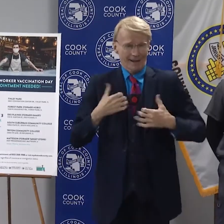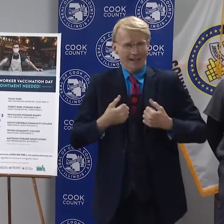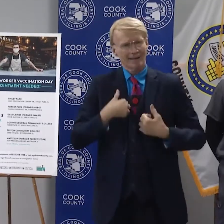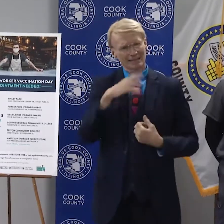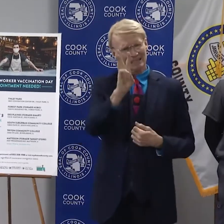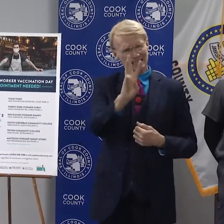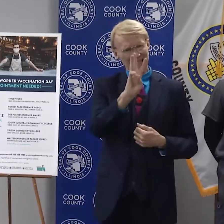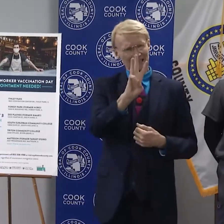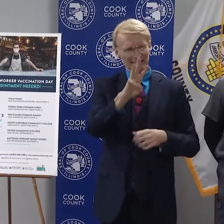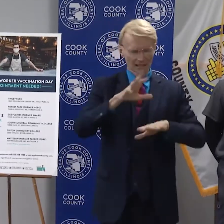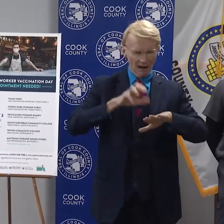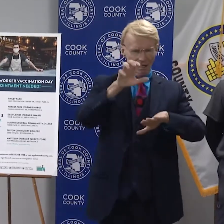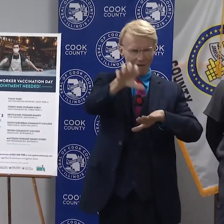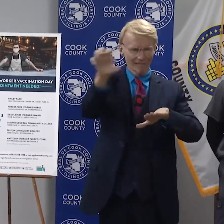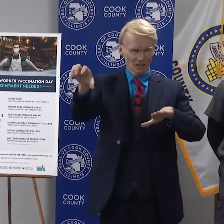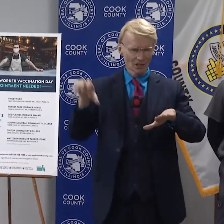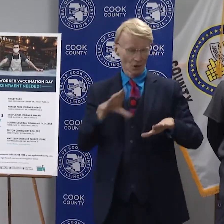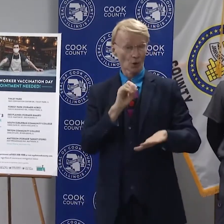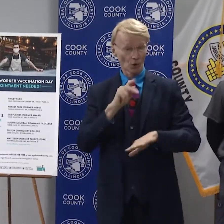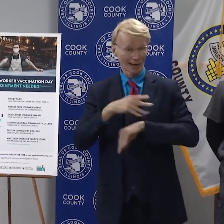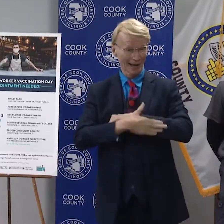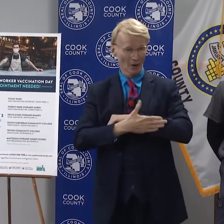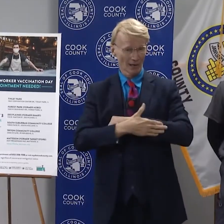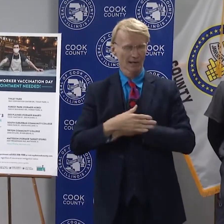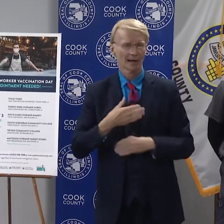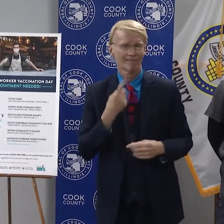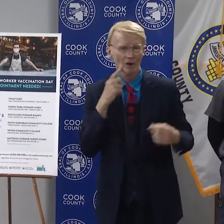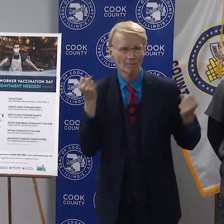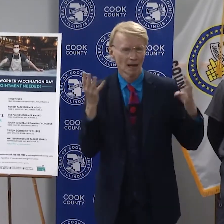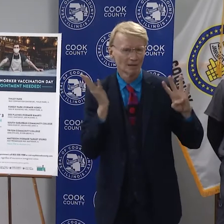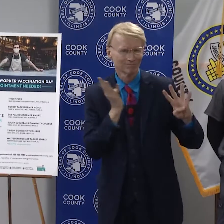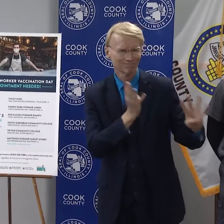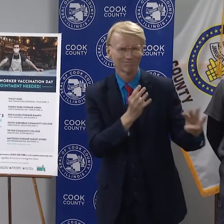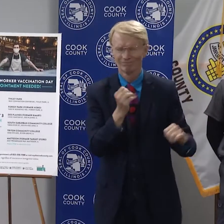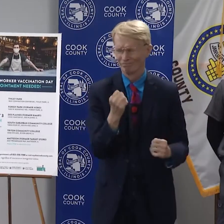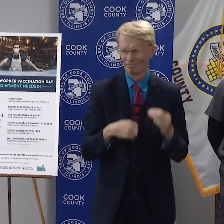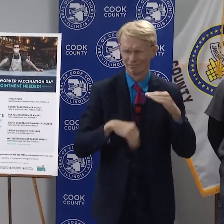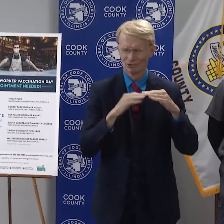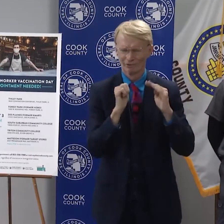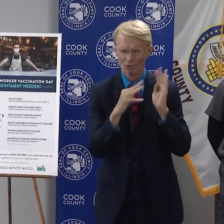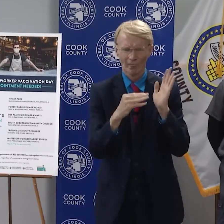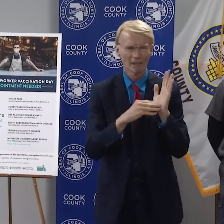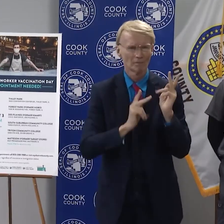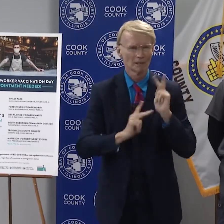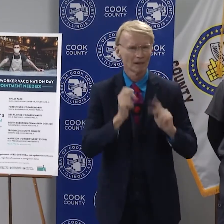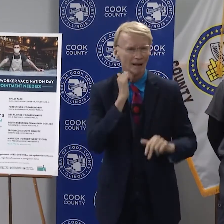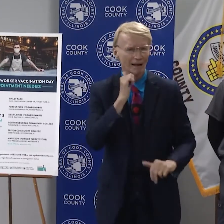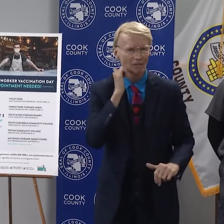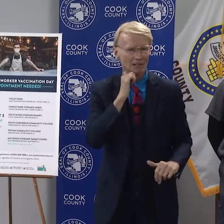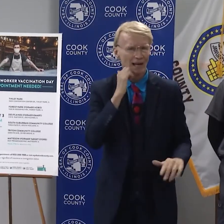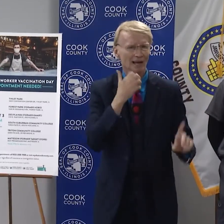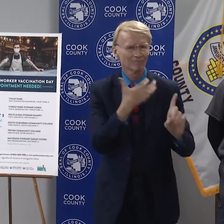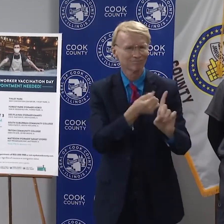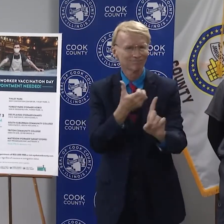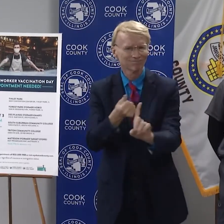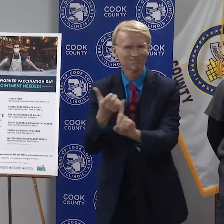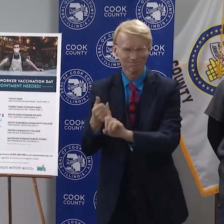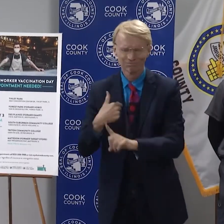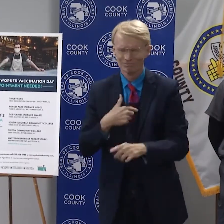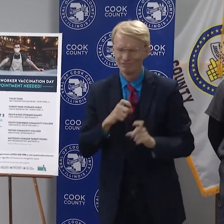vaccine sites across the county and vaccinate up to 14,000 people each day. In all, we have administered more